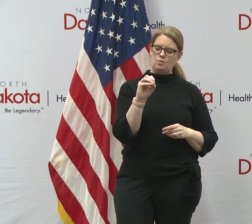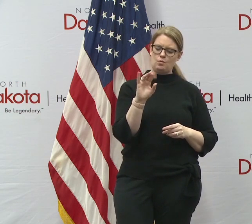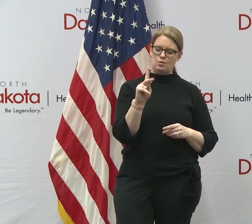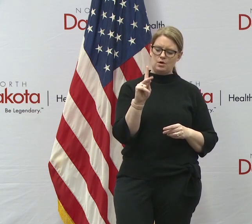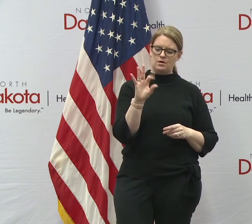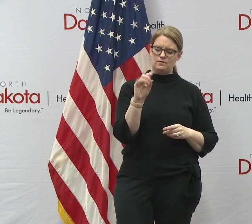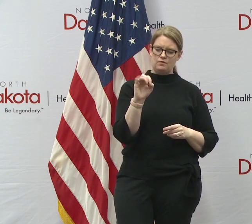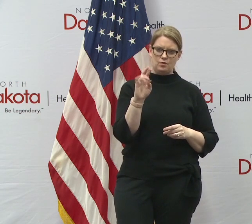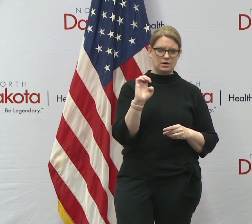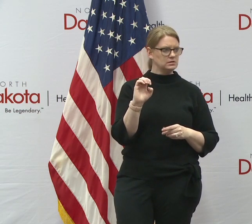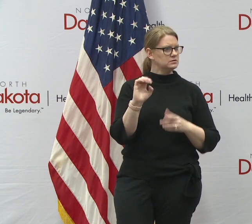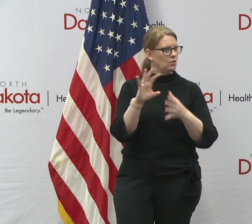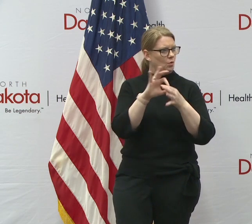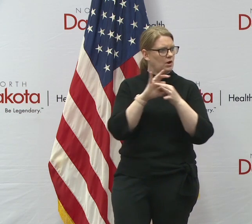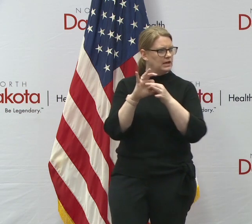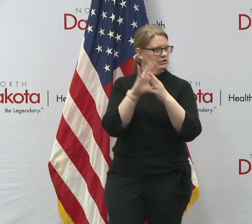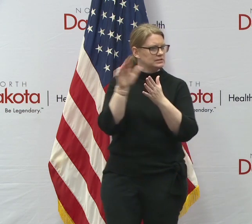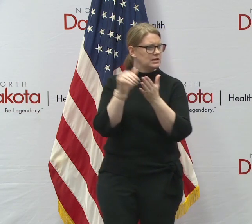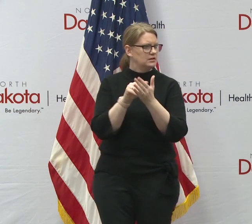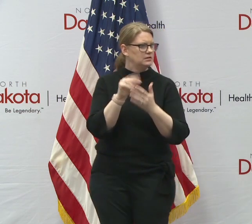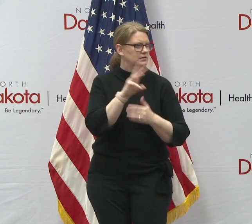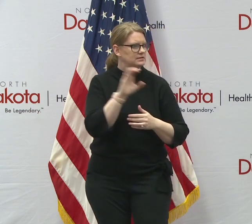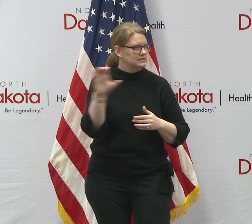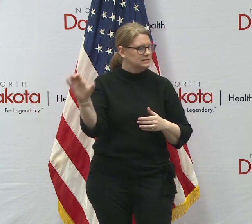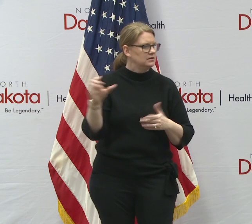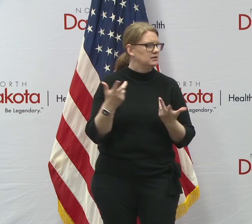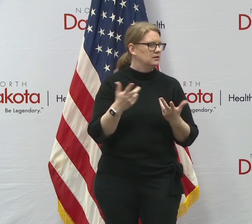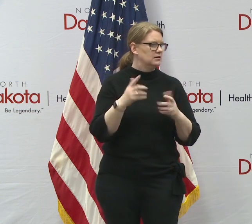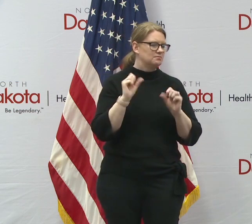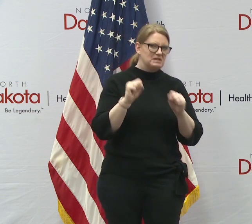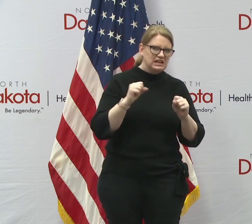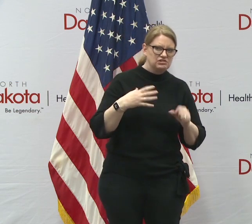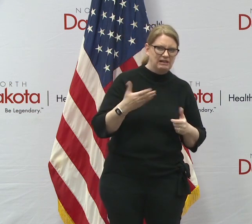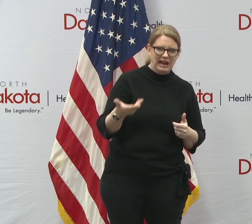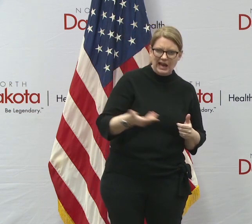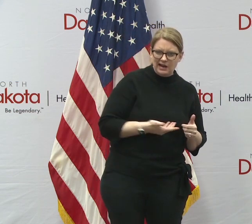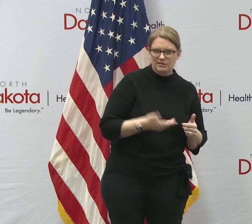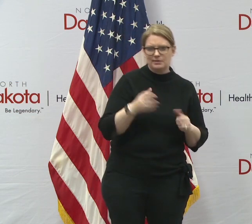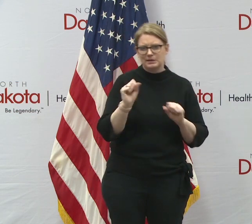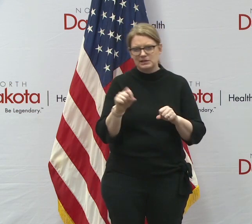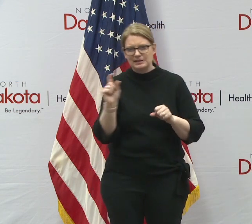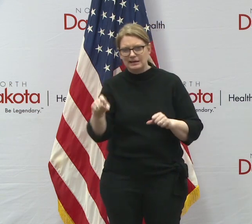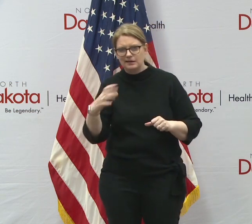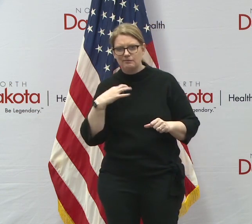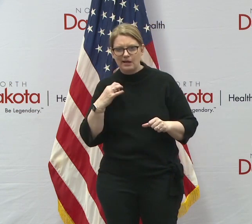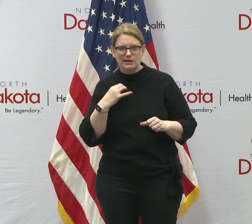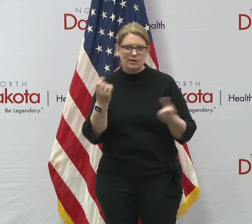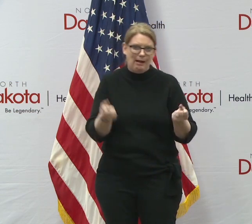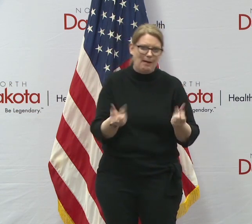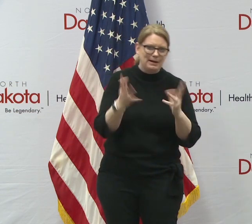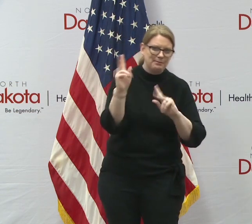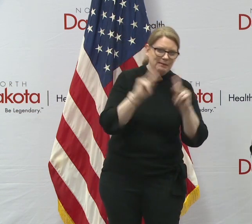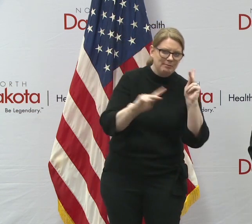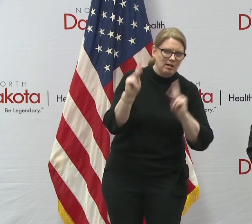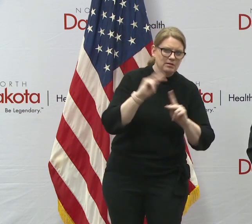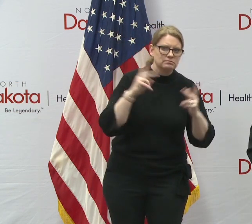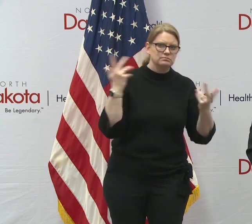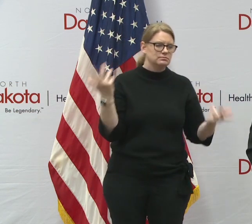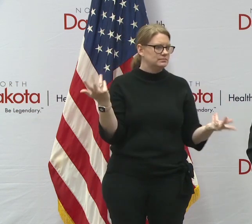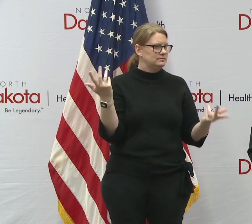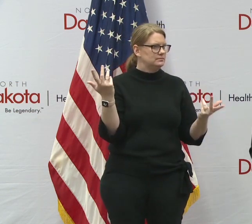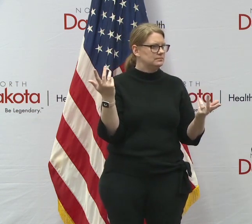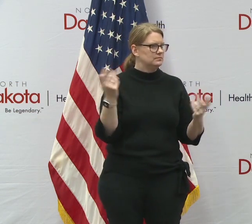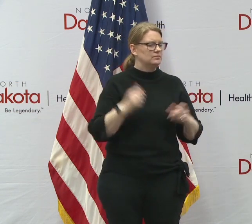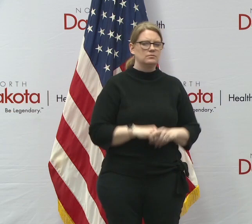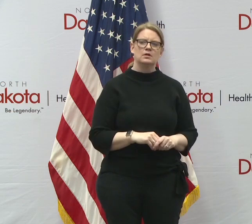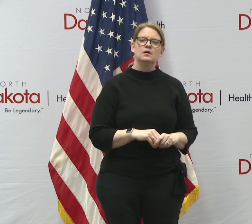a feel for how many people we're talking about either potentially hiring or potentially needing to volunteer? The question is, what do you think about with